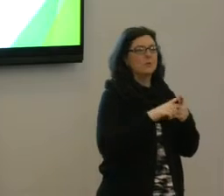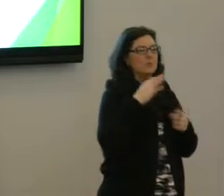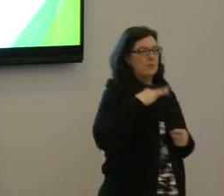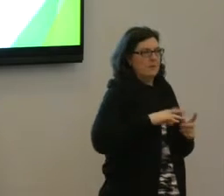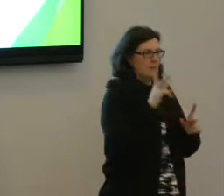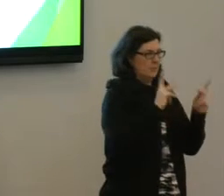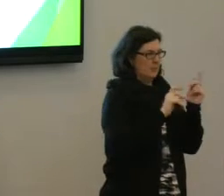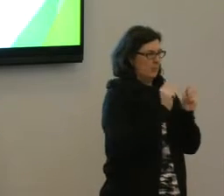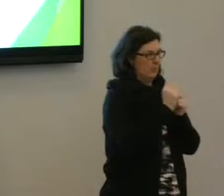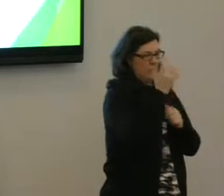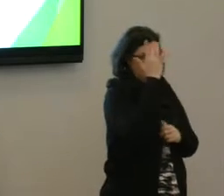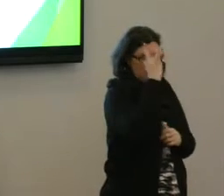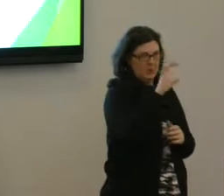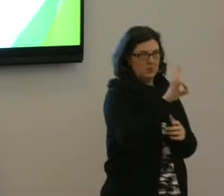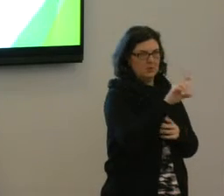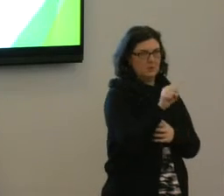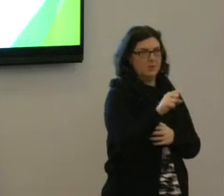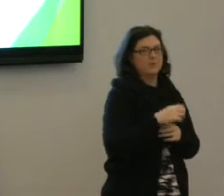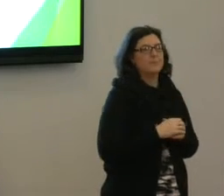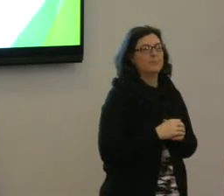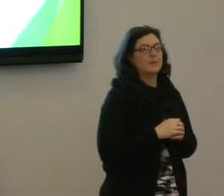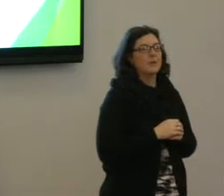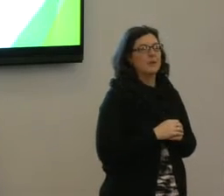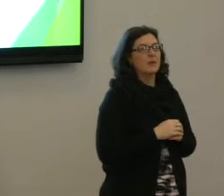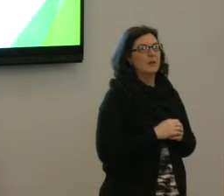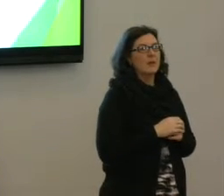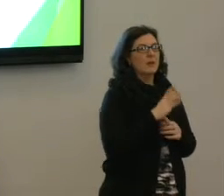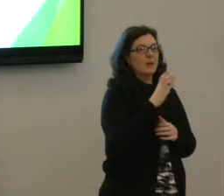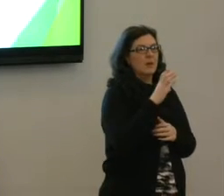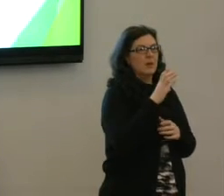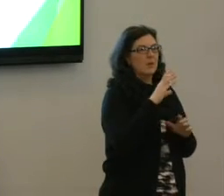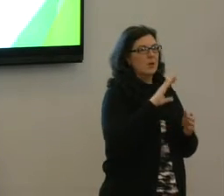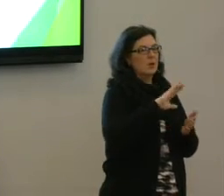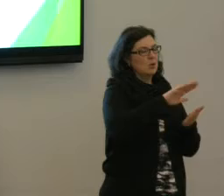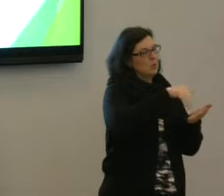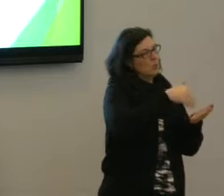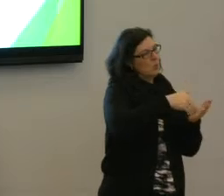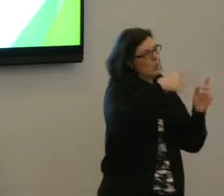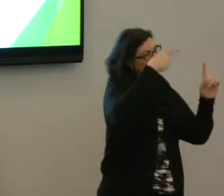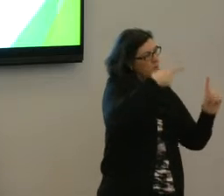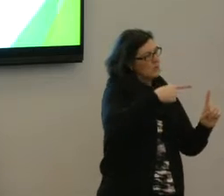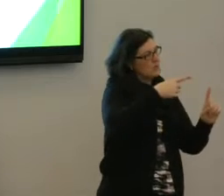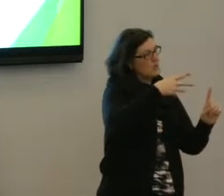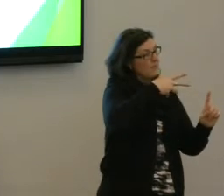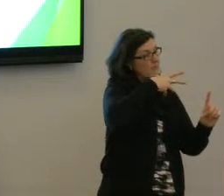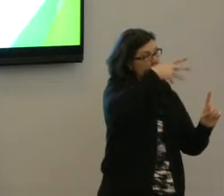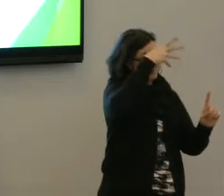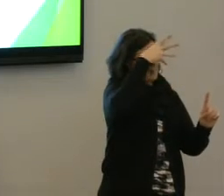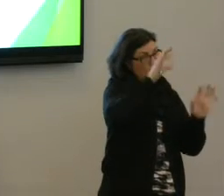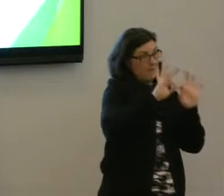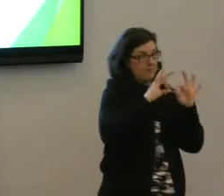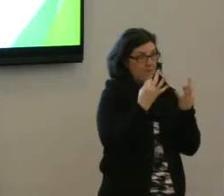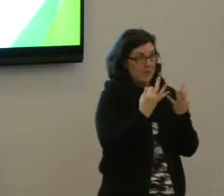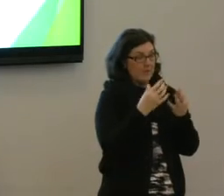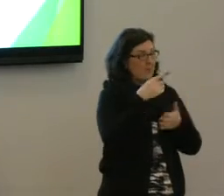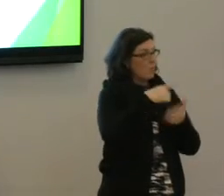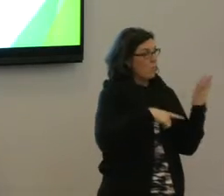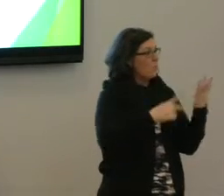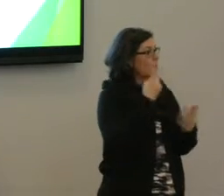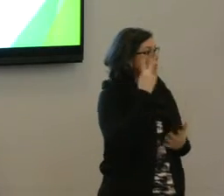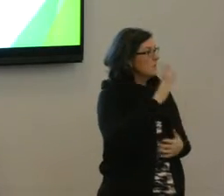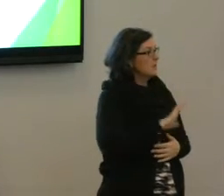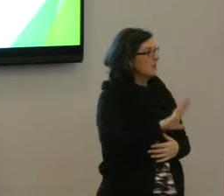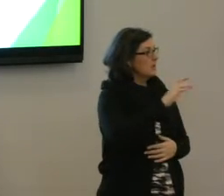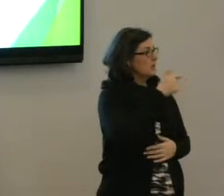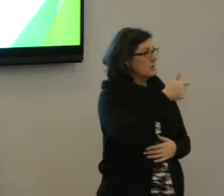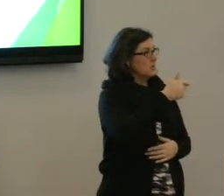church. And what's the mission? What's your core mission as a family, as a parent, or your core mission as a person? Where do you see